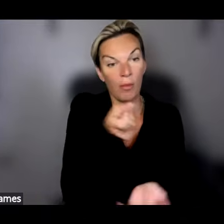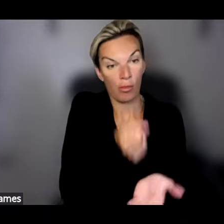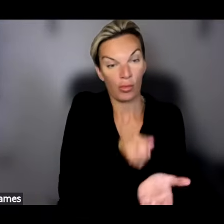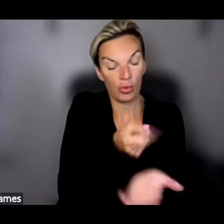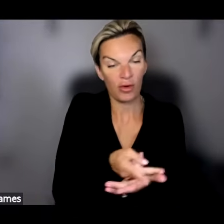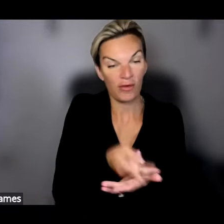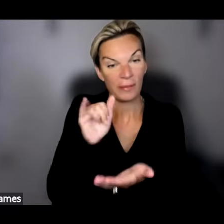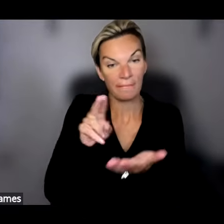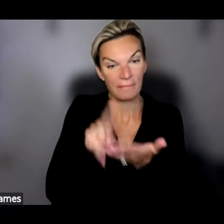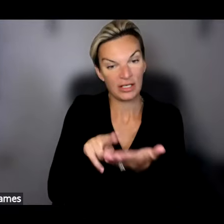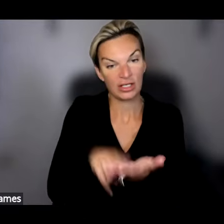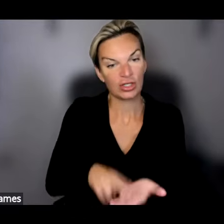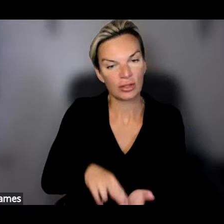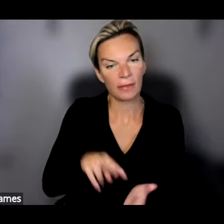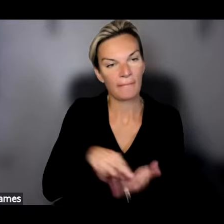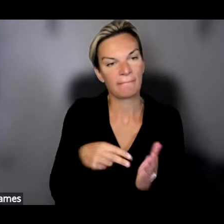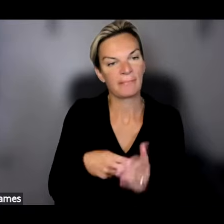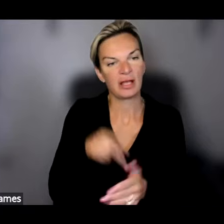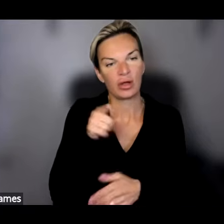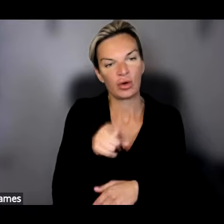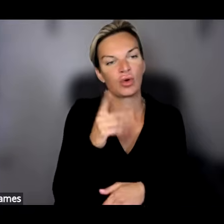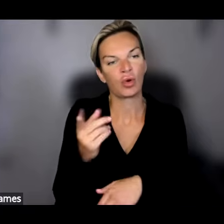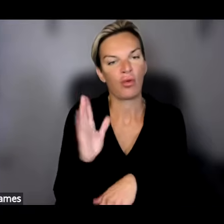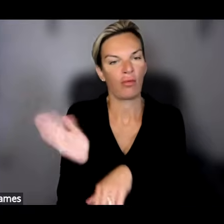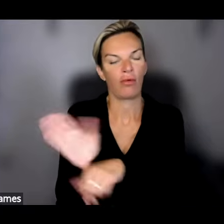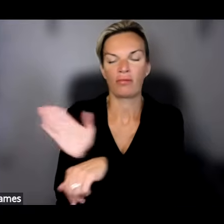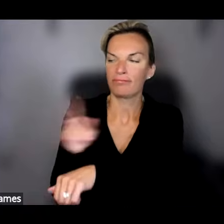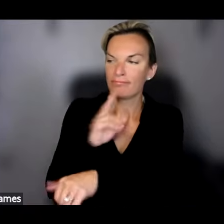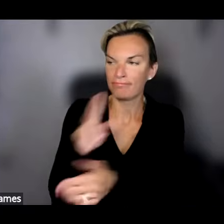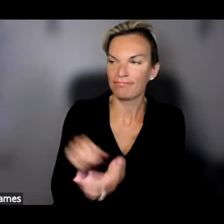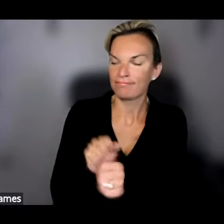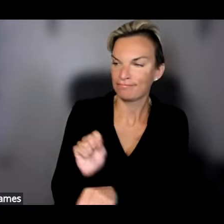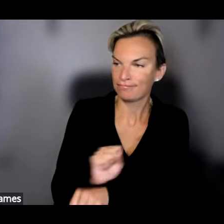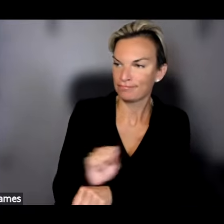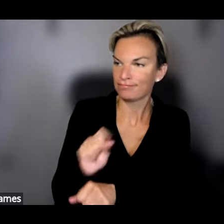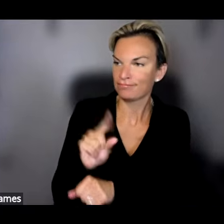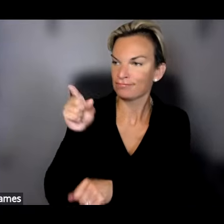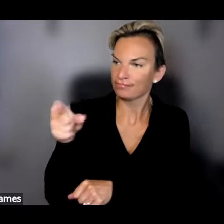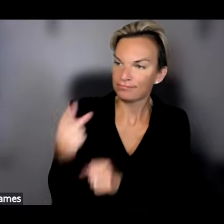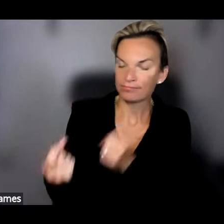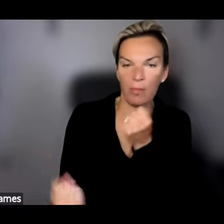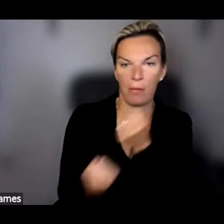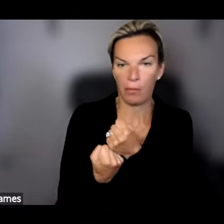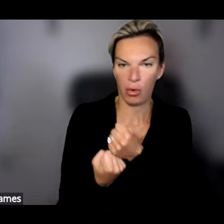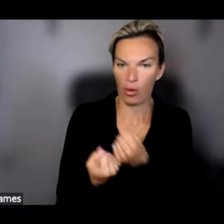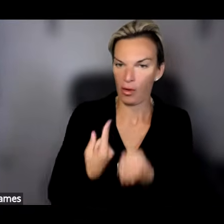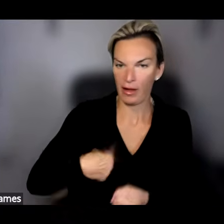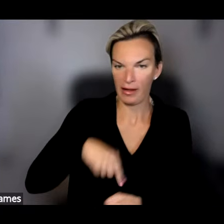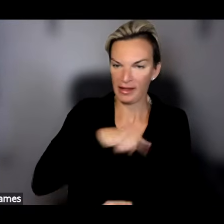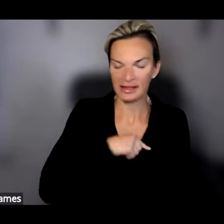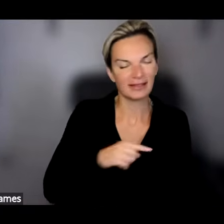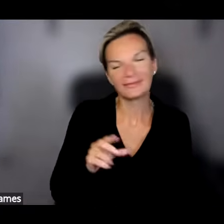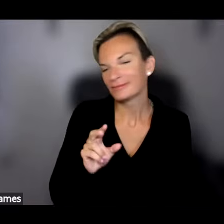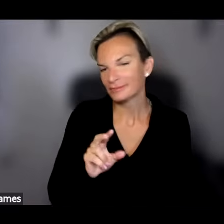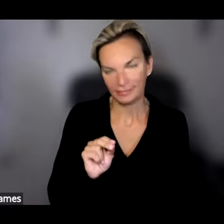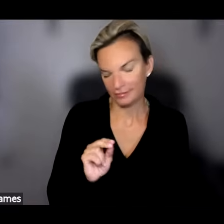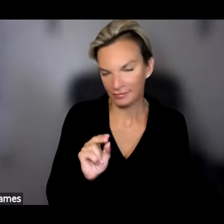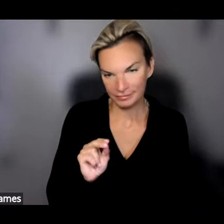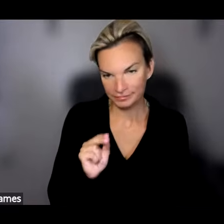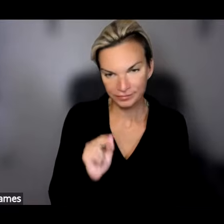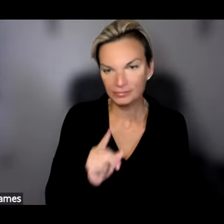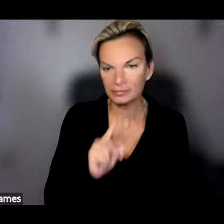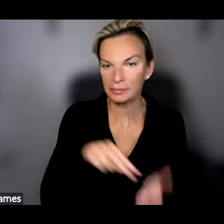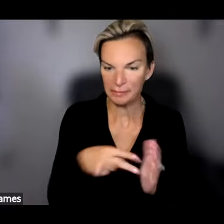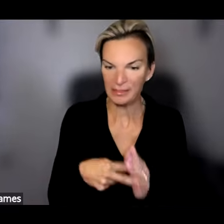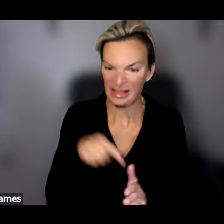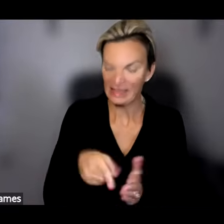recall Victoria Bishop. It doesn't mean that you're endorsing our side, our petition. It only means that this factual